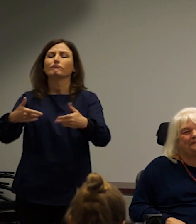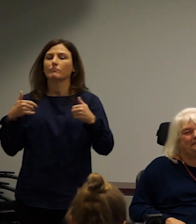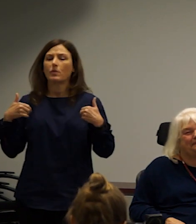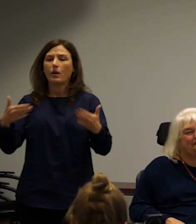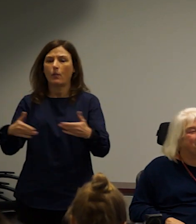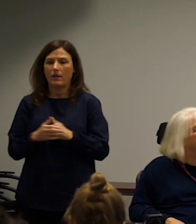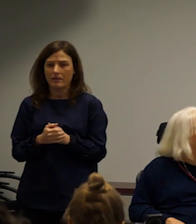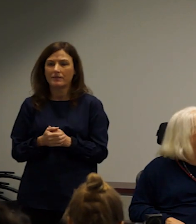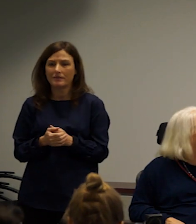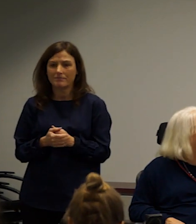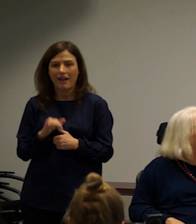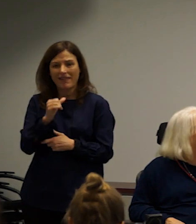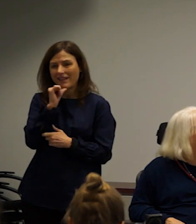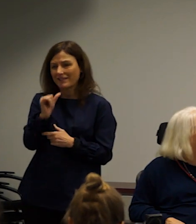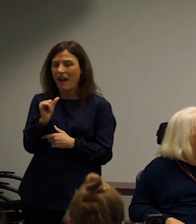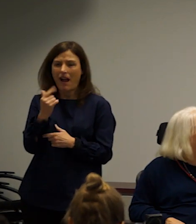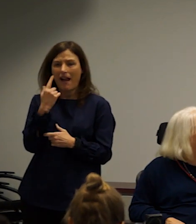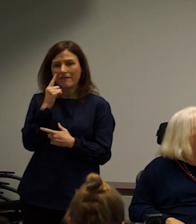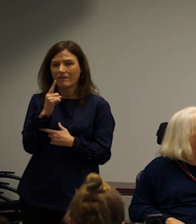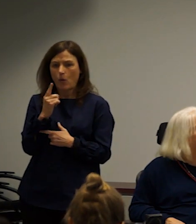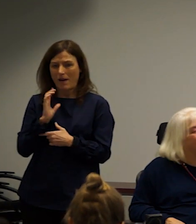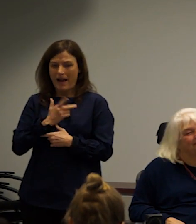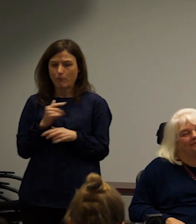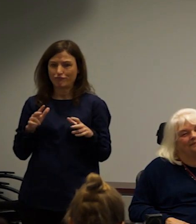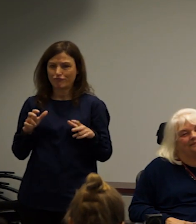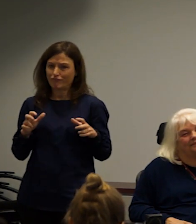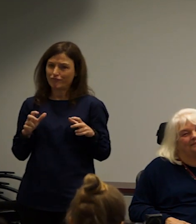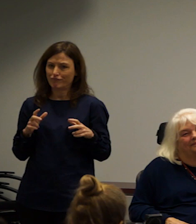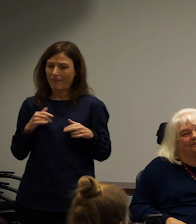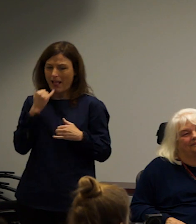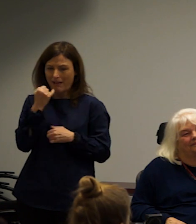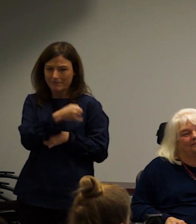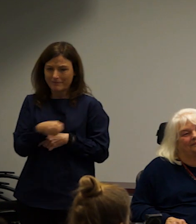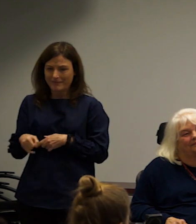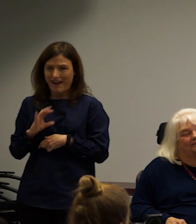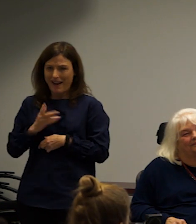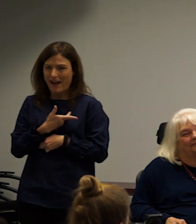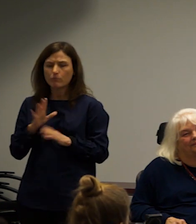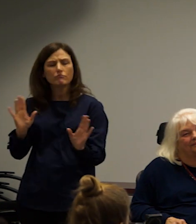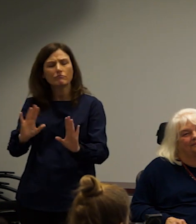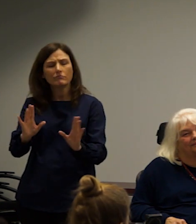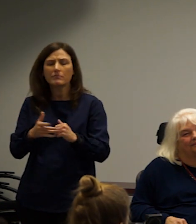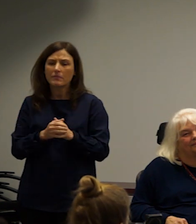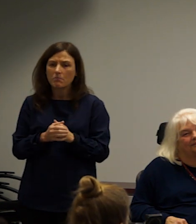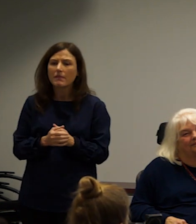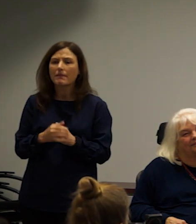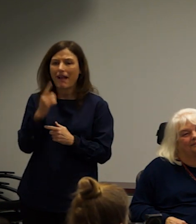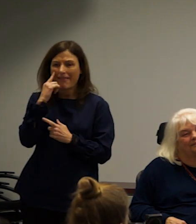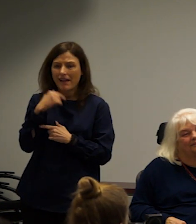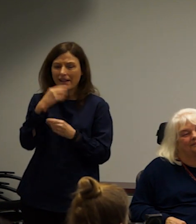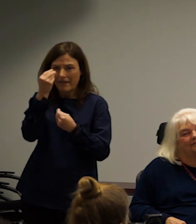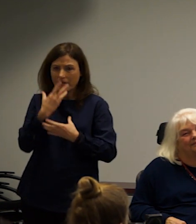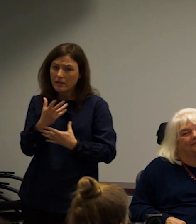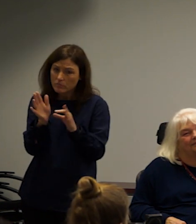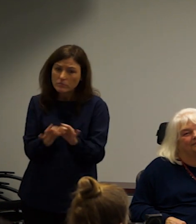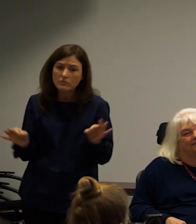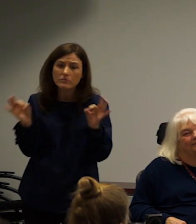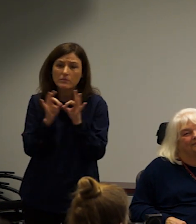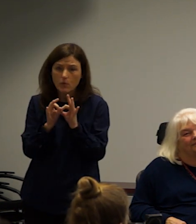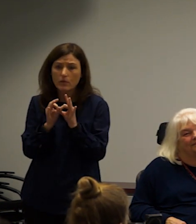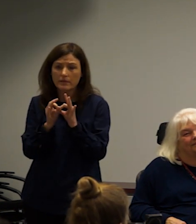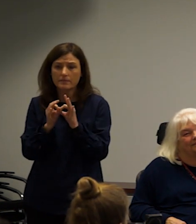mean, this is not proprietary is what I'm trying to say. It's just that I think that the information is so